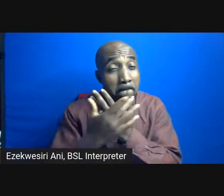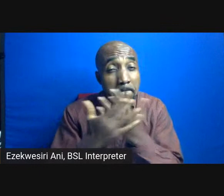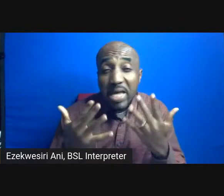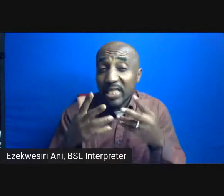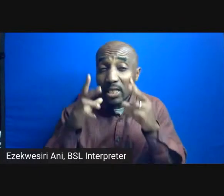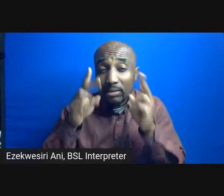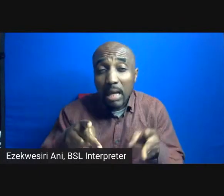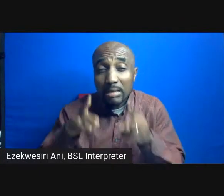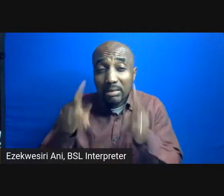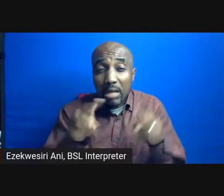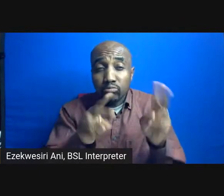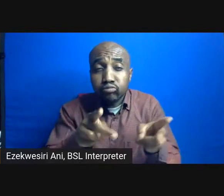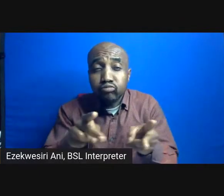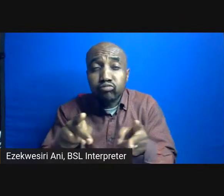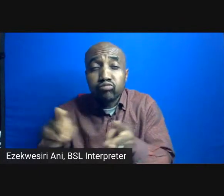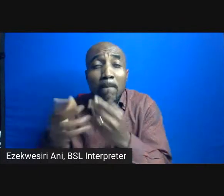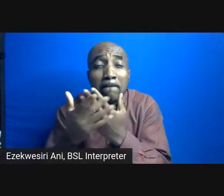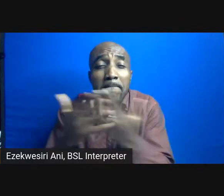lost.